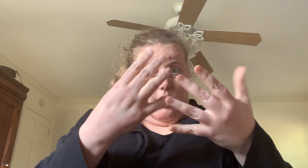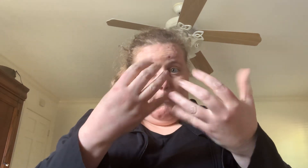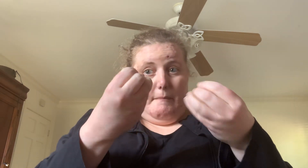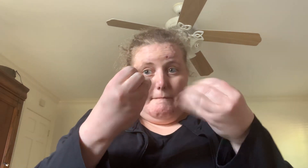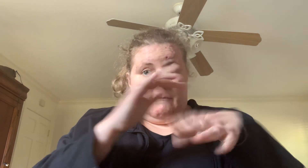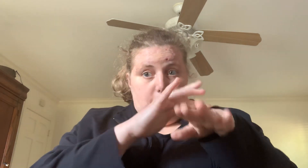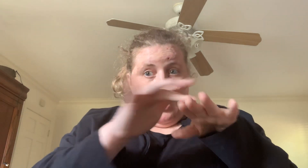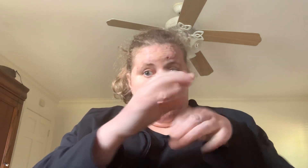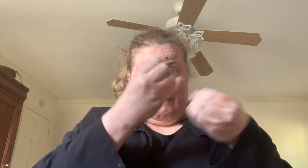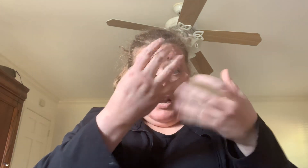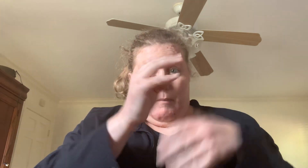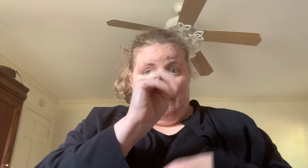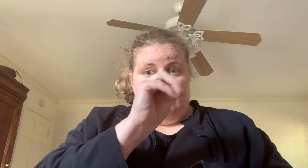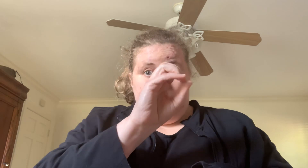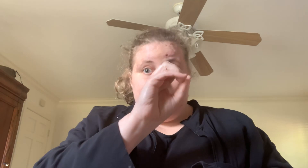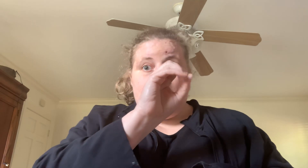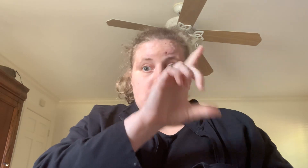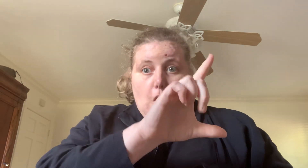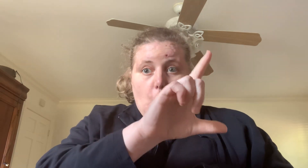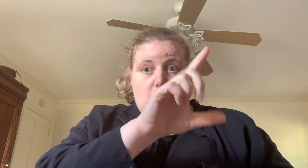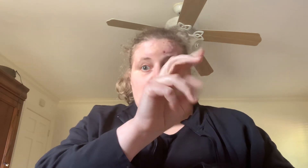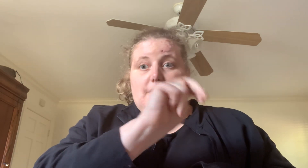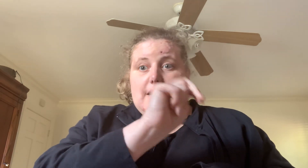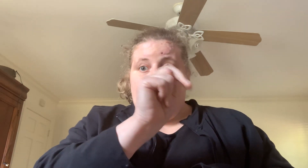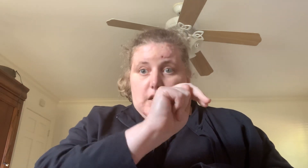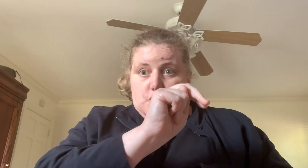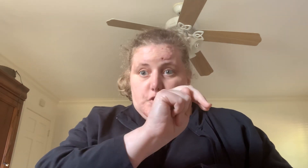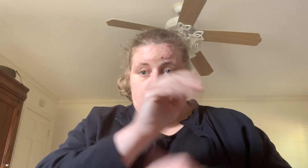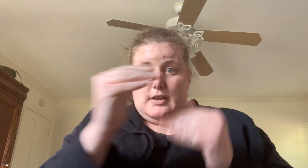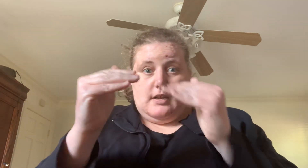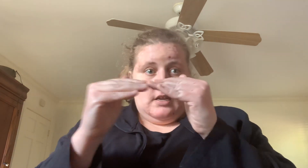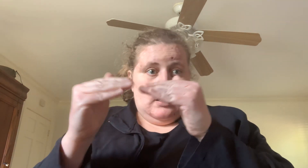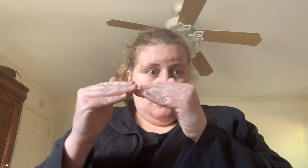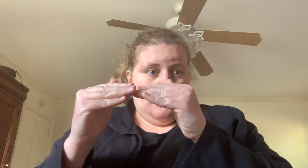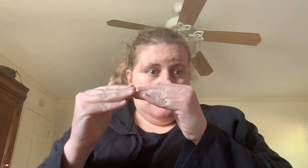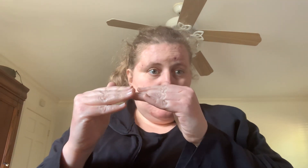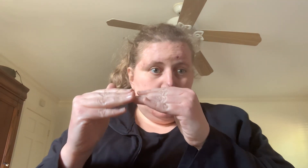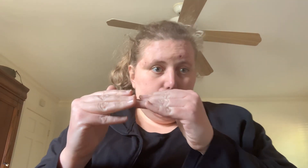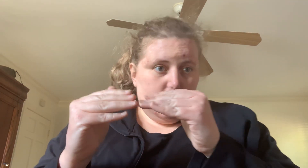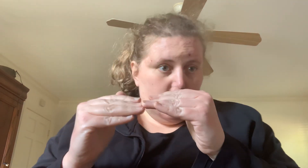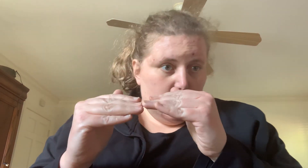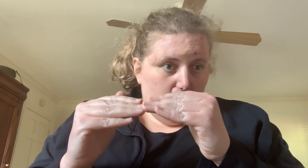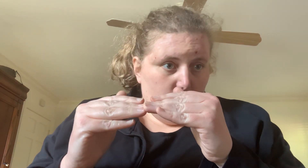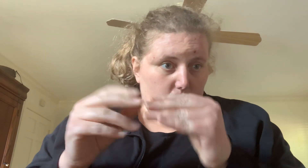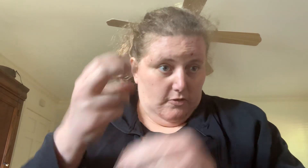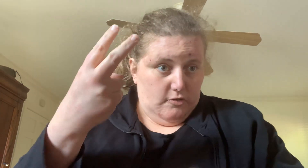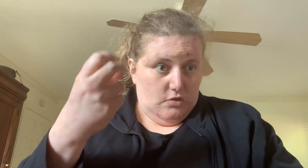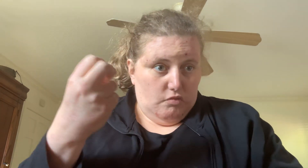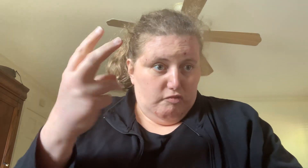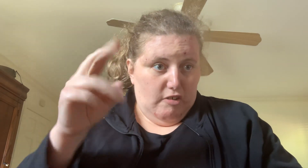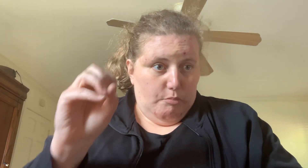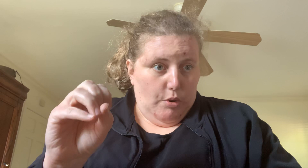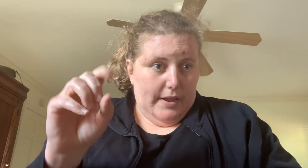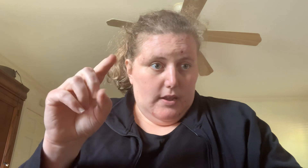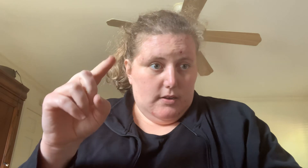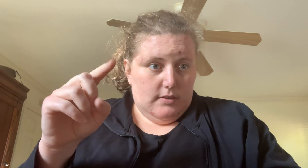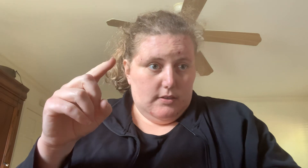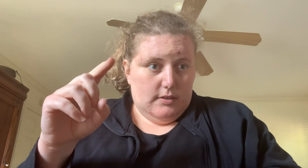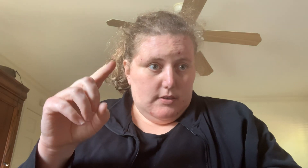first. Then we can figure out how many moles that will be. So we're going to start with our given. Always start